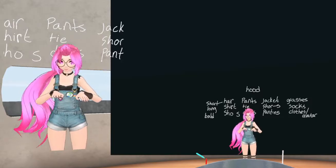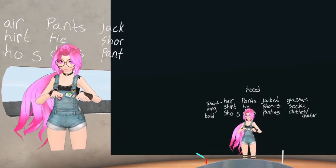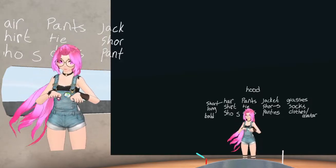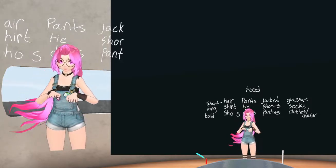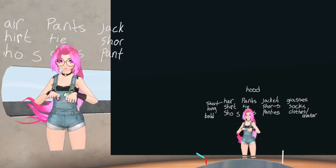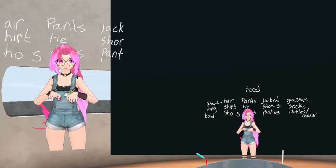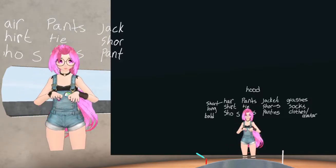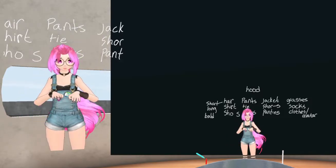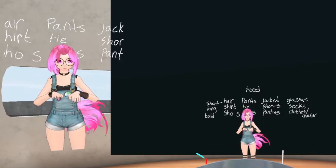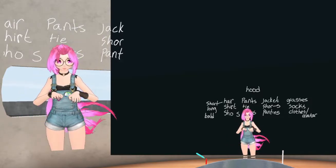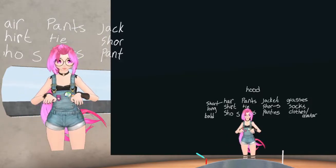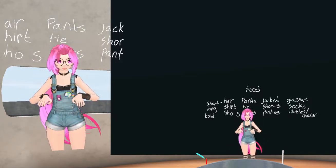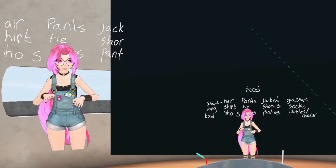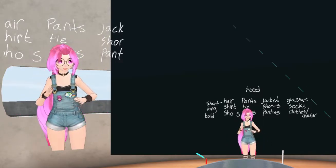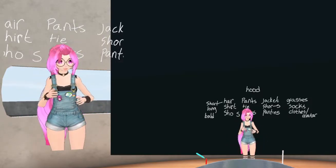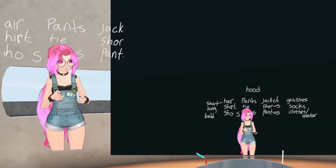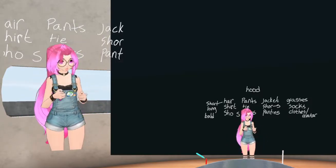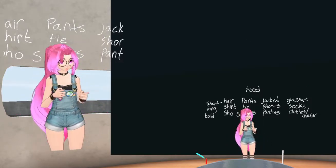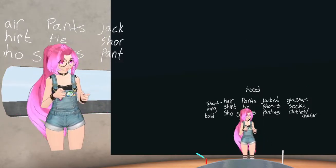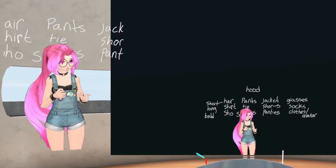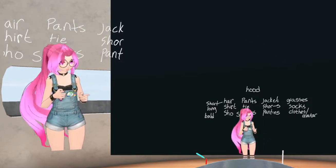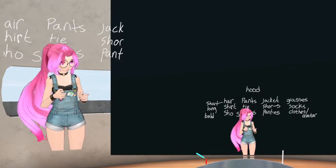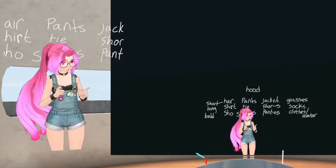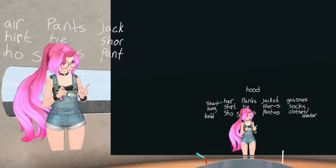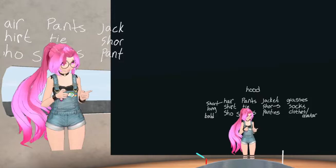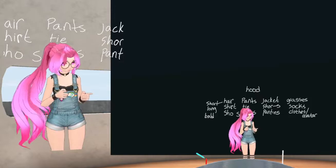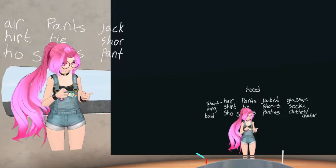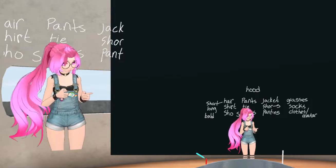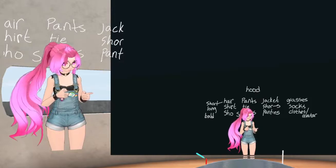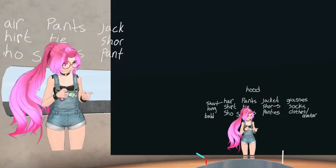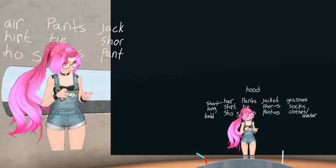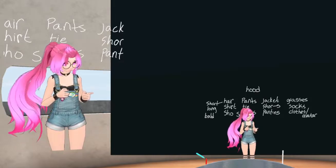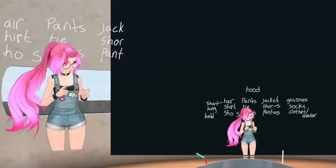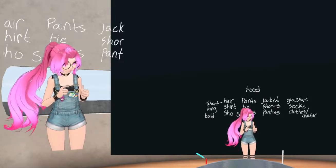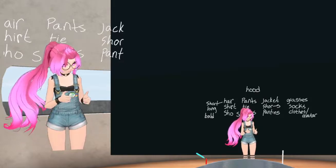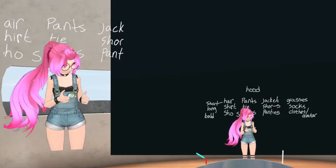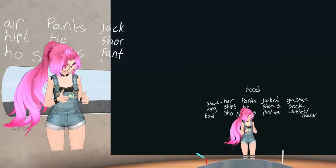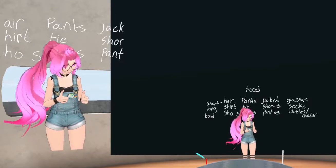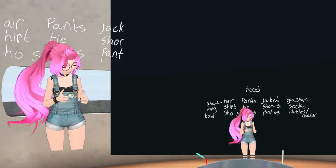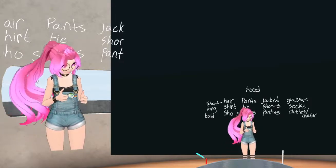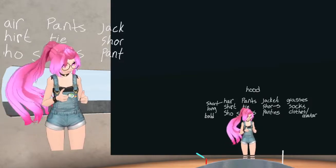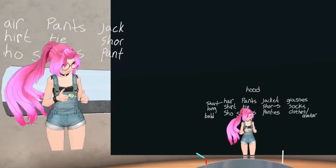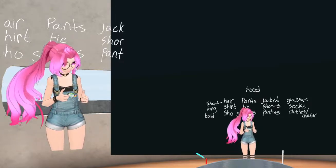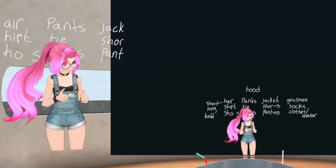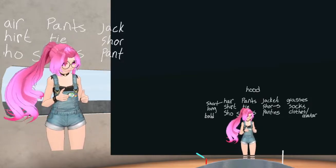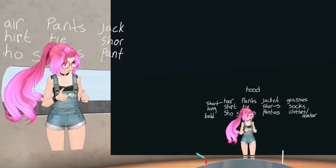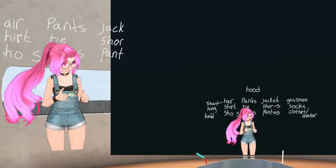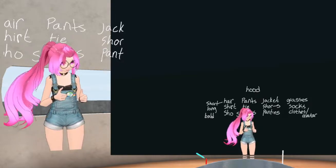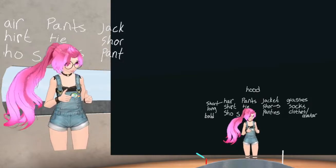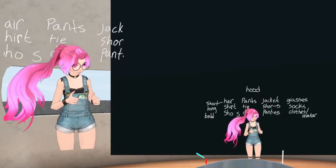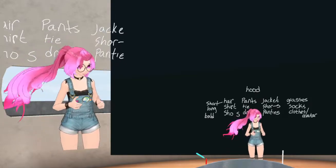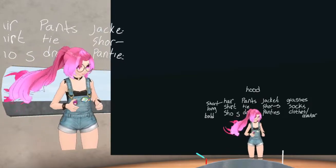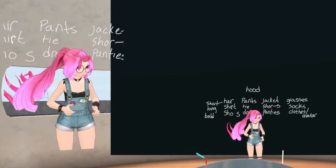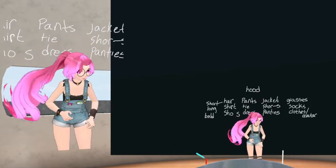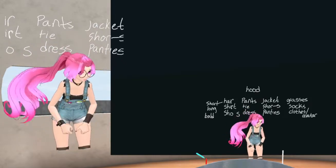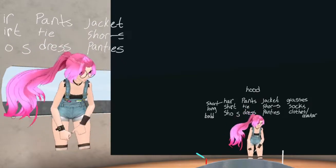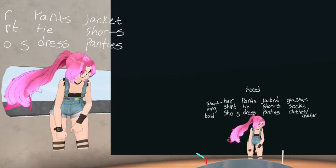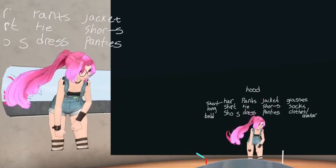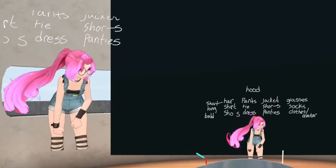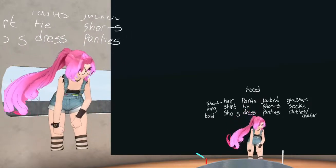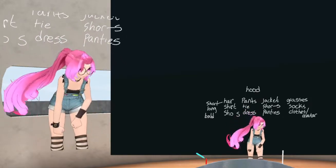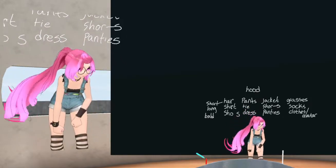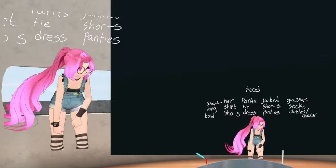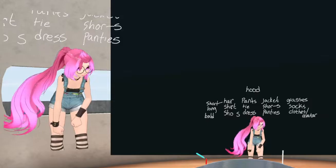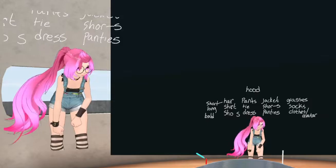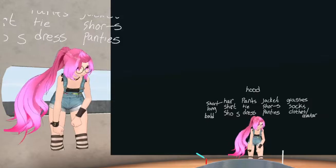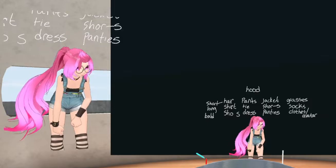Awesome. Big Brain, I just realized you had a question, and I told you I'd get it to you after. Do you still have a question, or is it past?